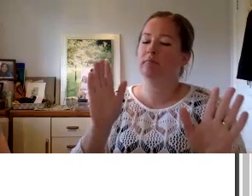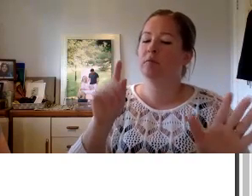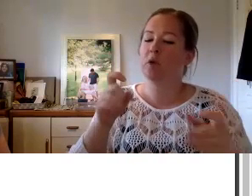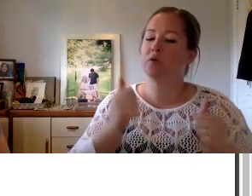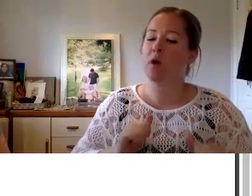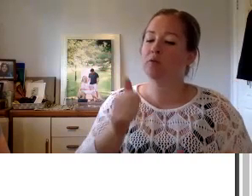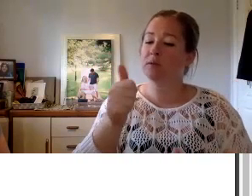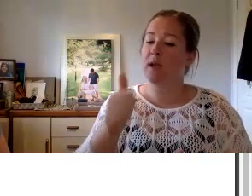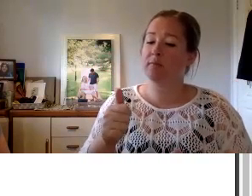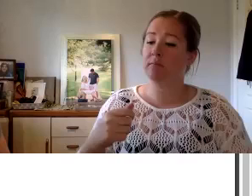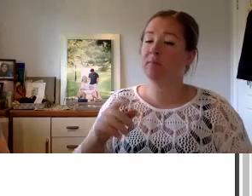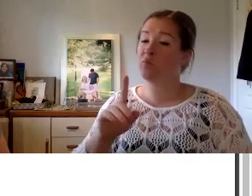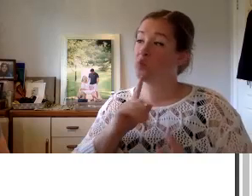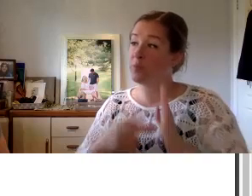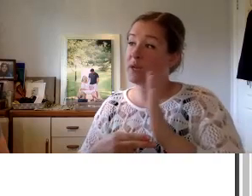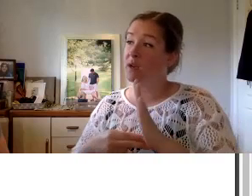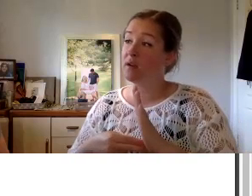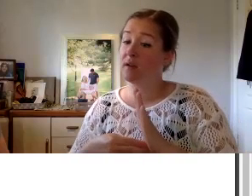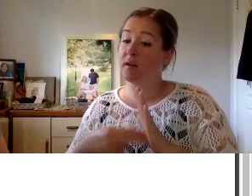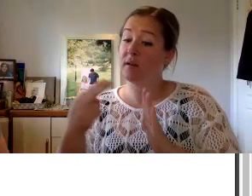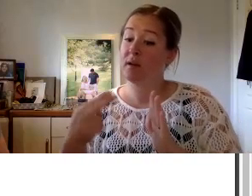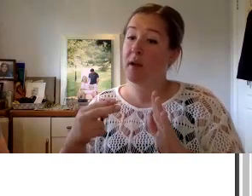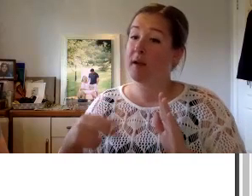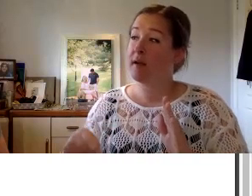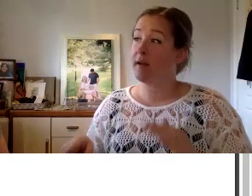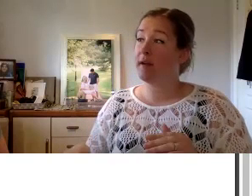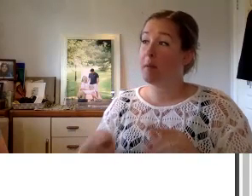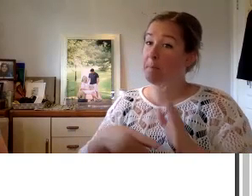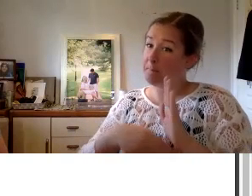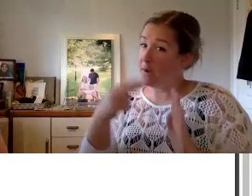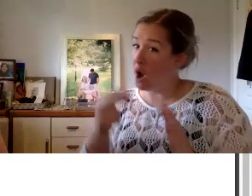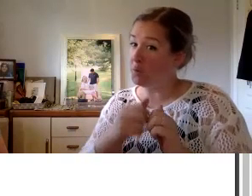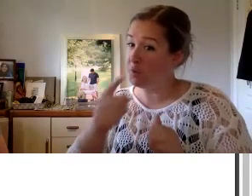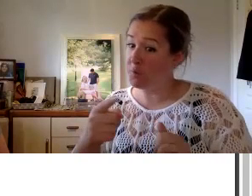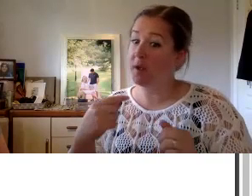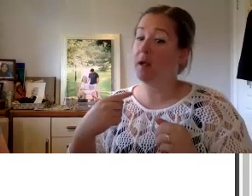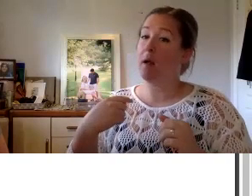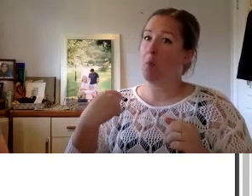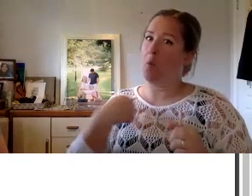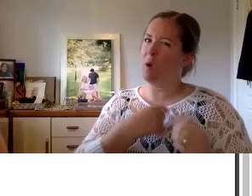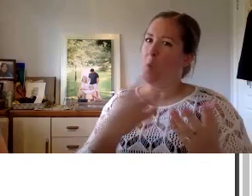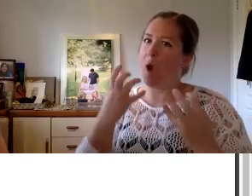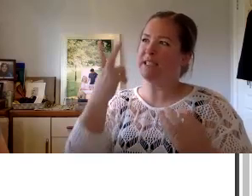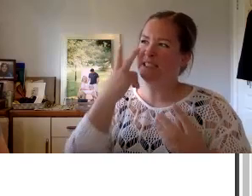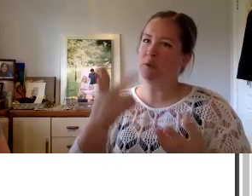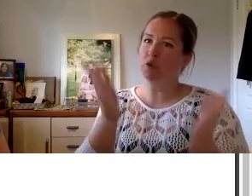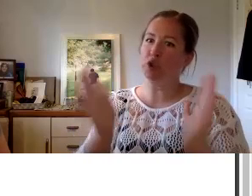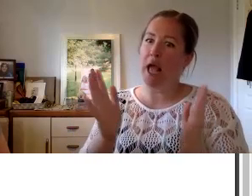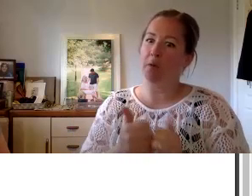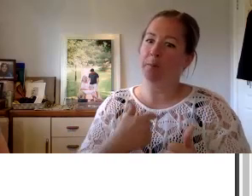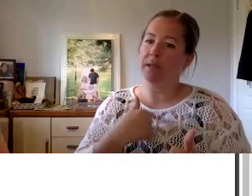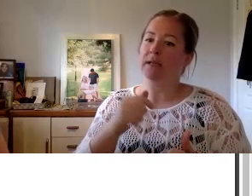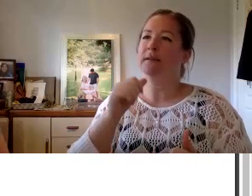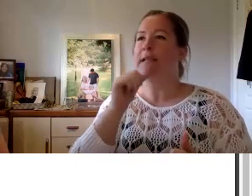Don't feel that you can't do that. It's most important that you're willing to learn. Be honest with you. We